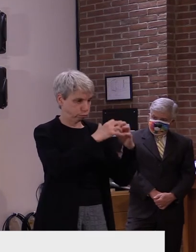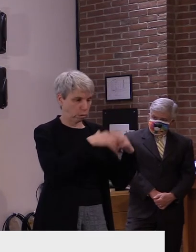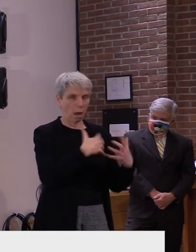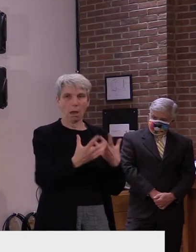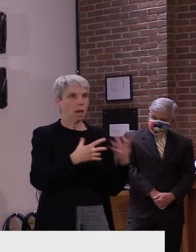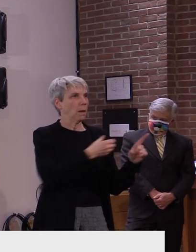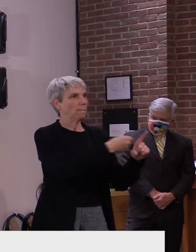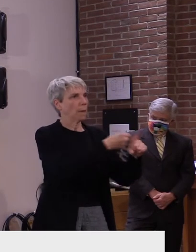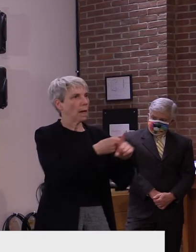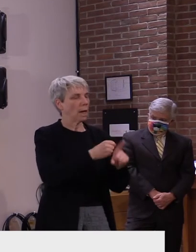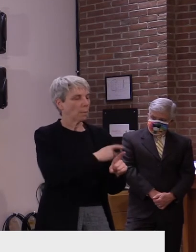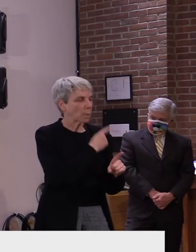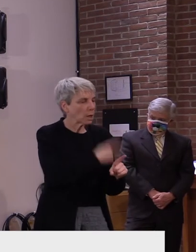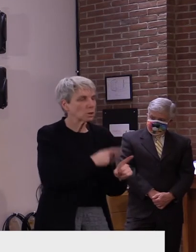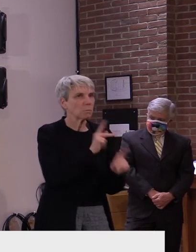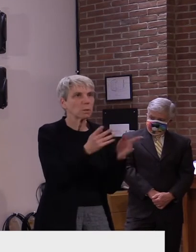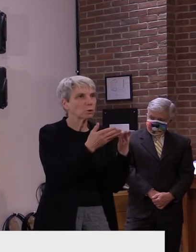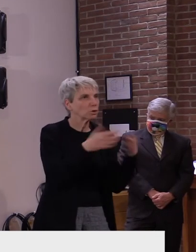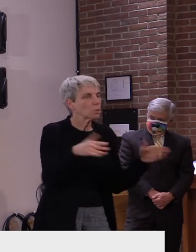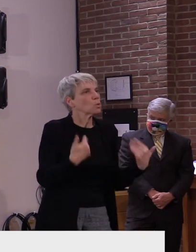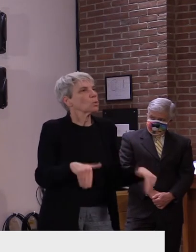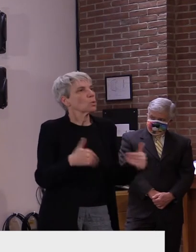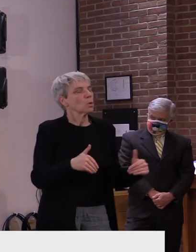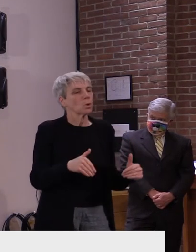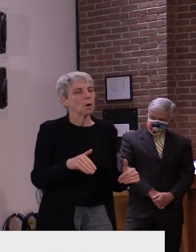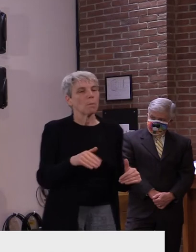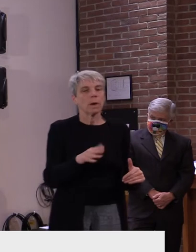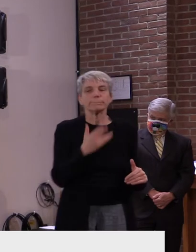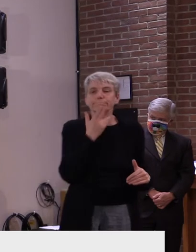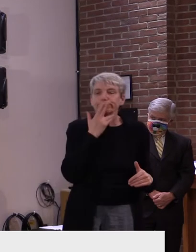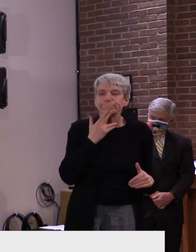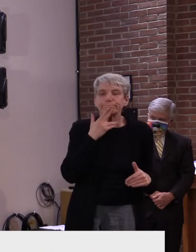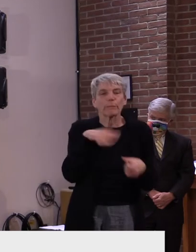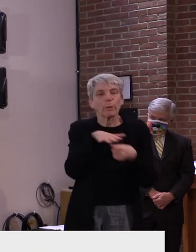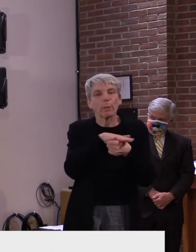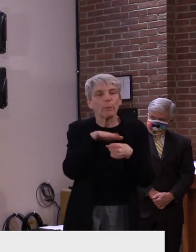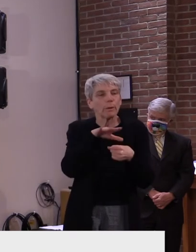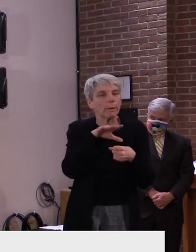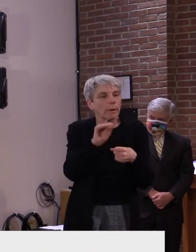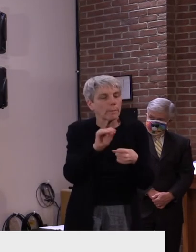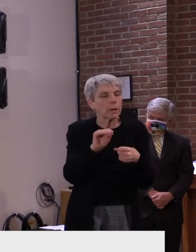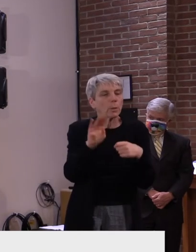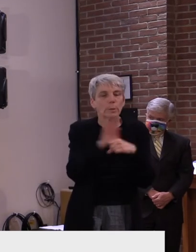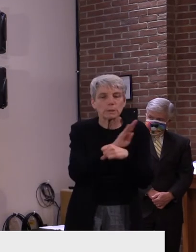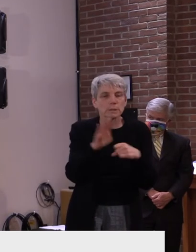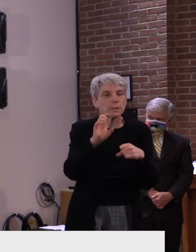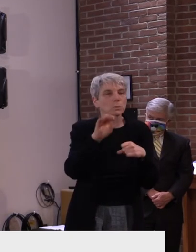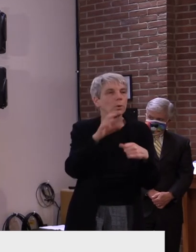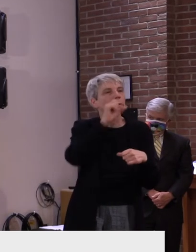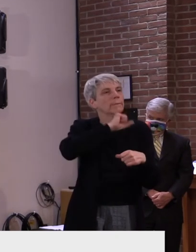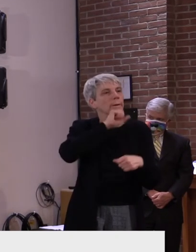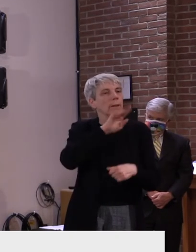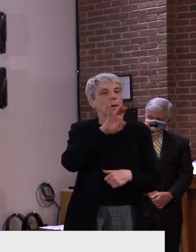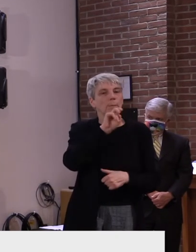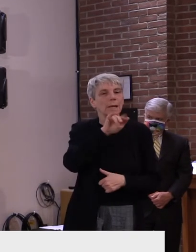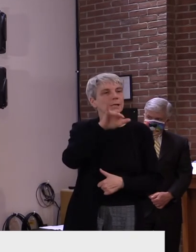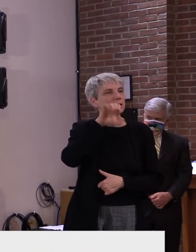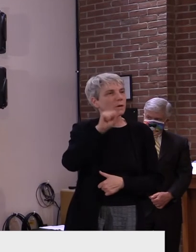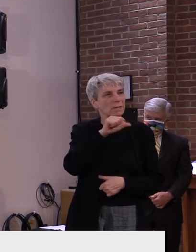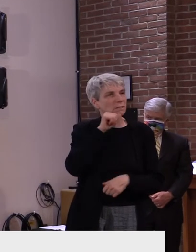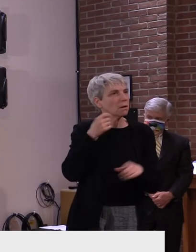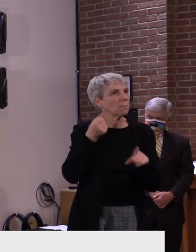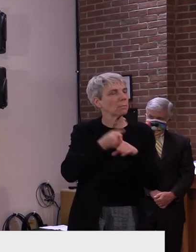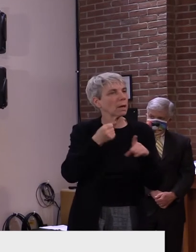company at a national life or ben and jerry's that wouldn't necessarily be an issue versus a hospital